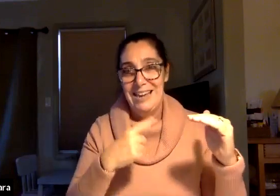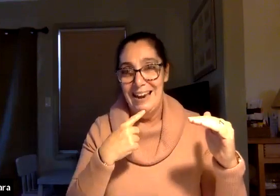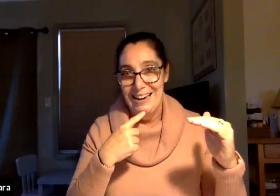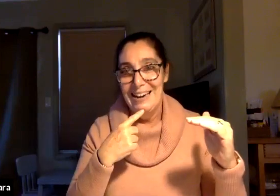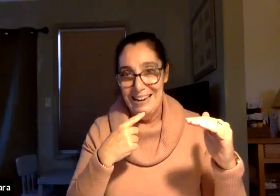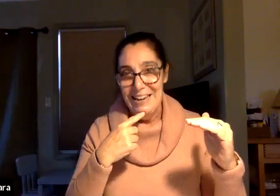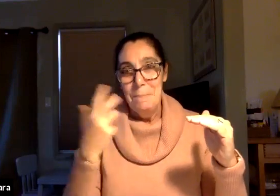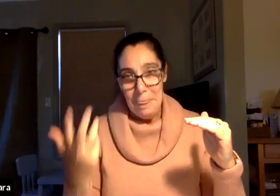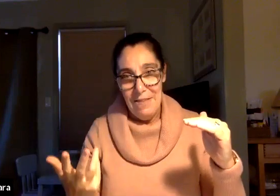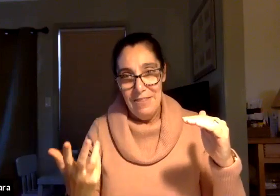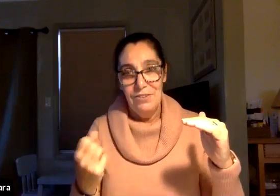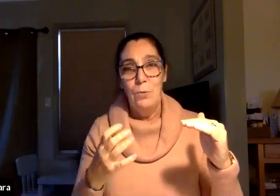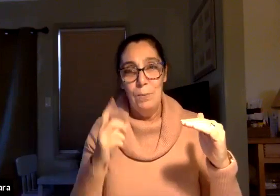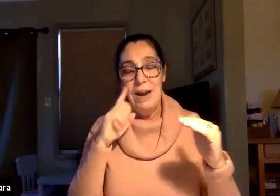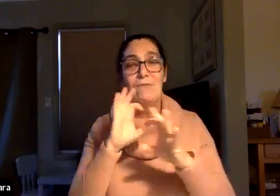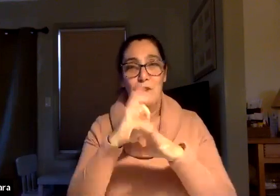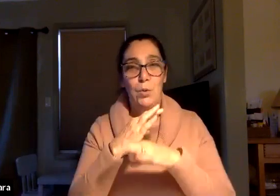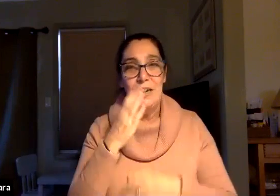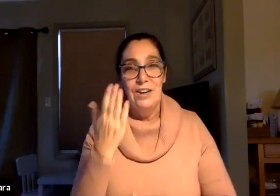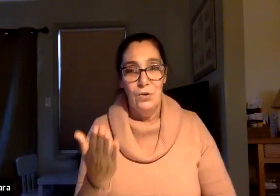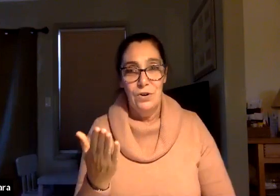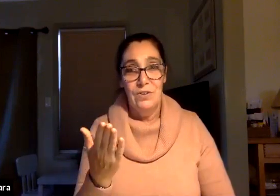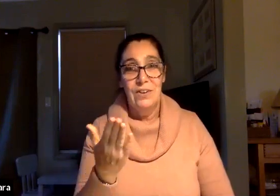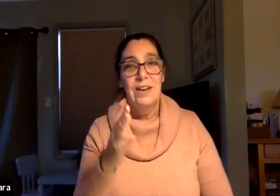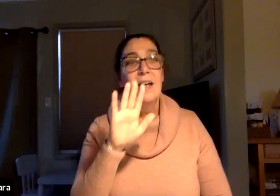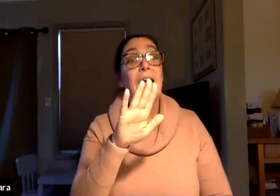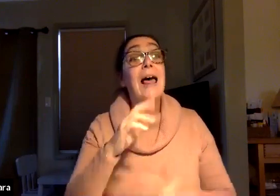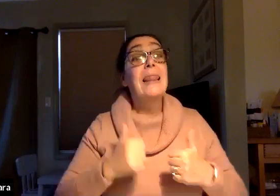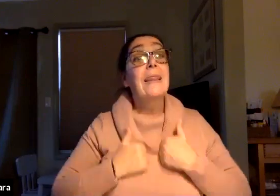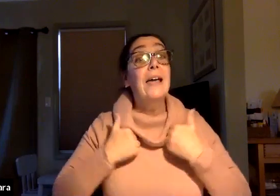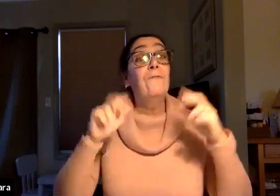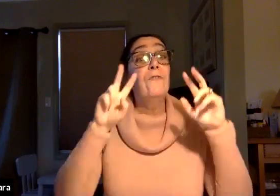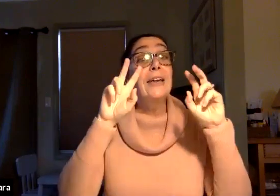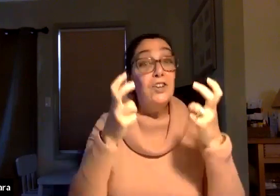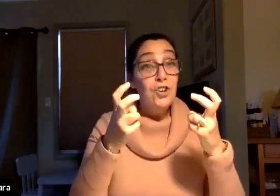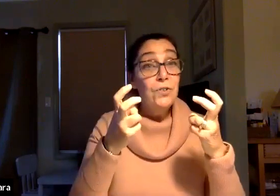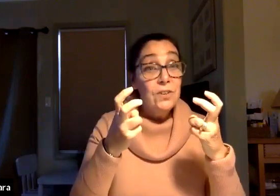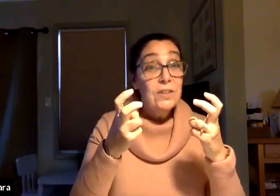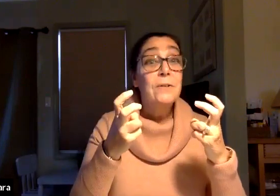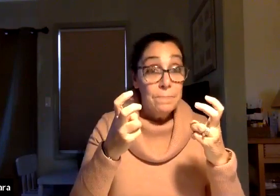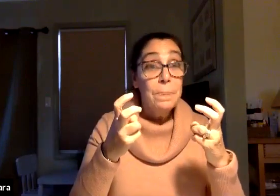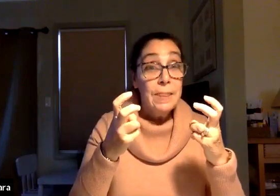said on there. So we might have to tweak yours. Life issues.